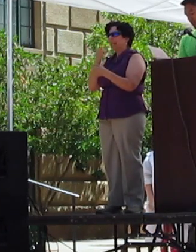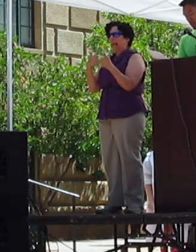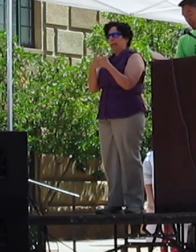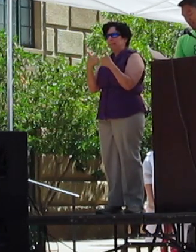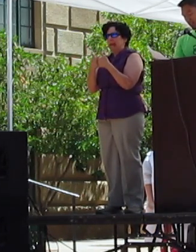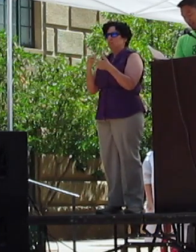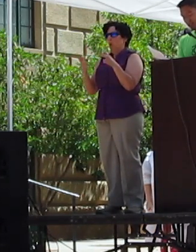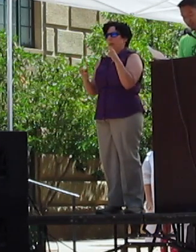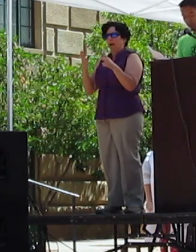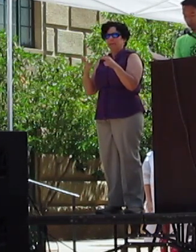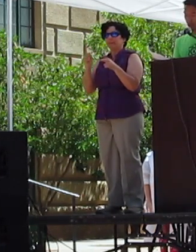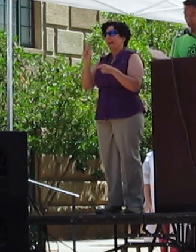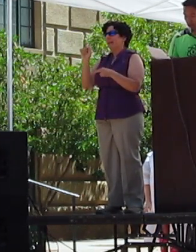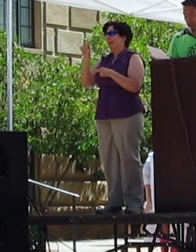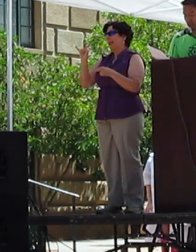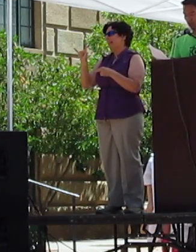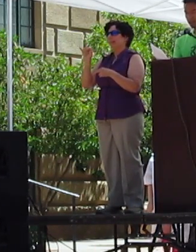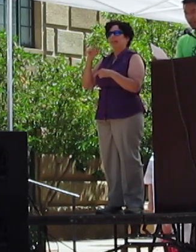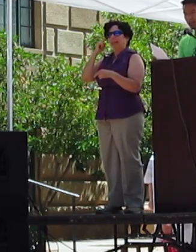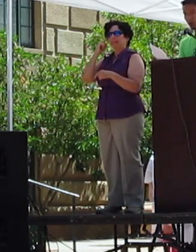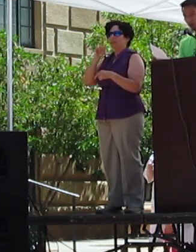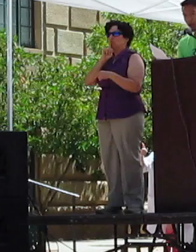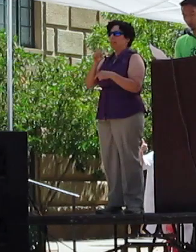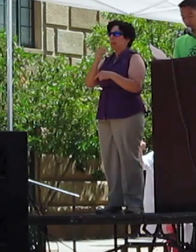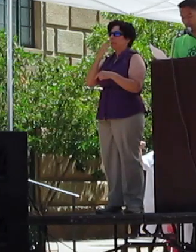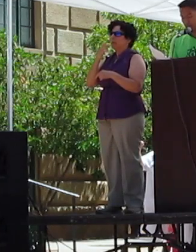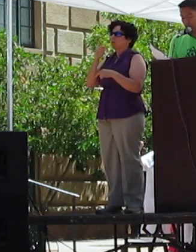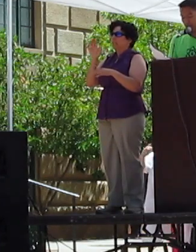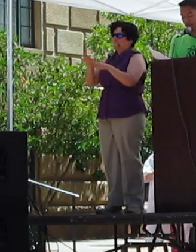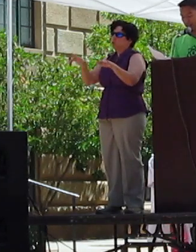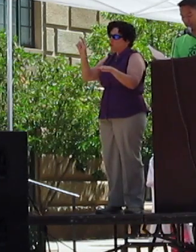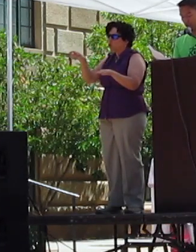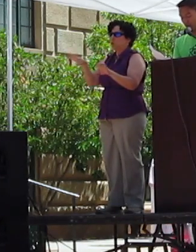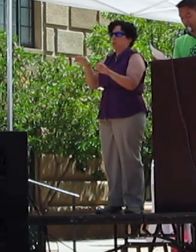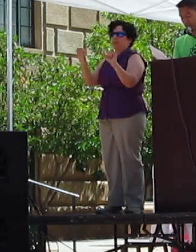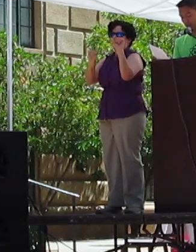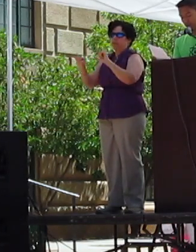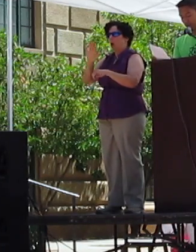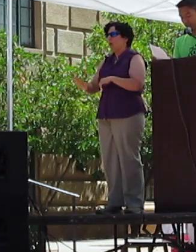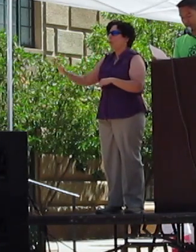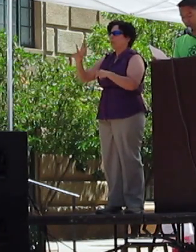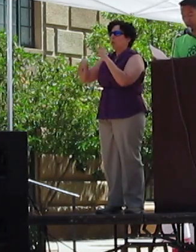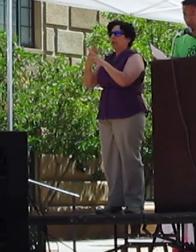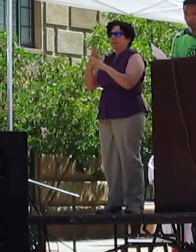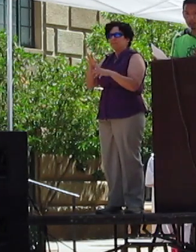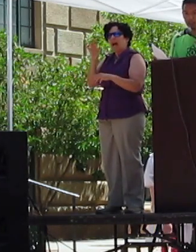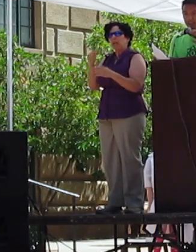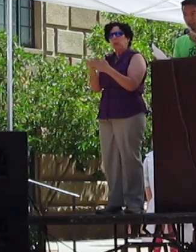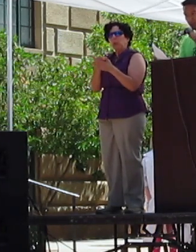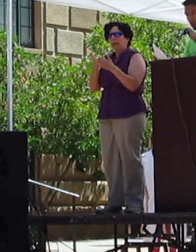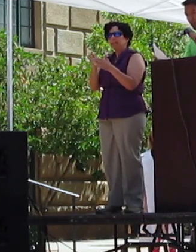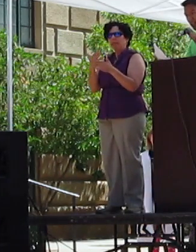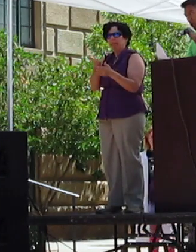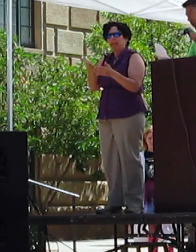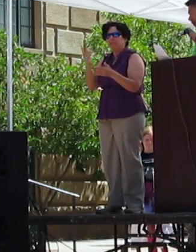robots. Katie thinks it's important to have kids doing science all around the world and finding new ways for things to work. Ladies